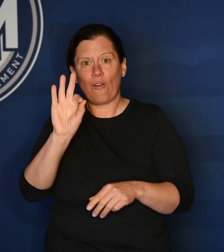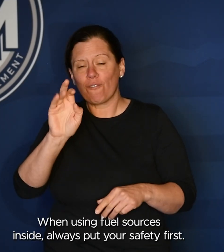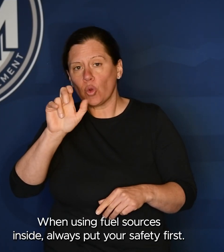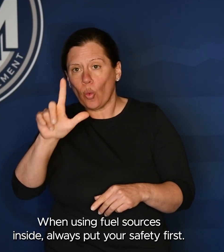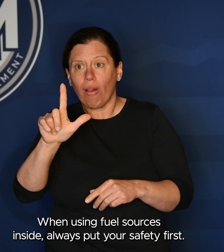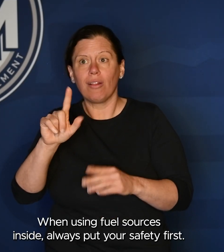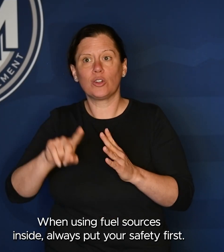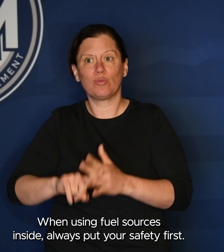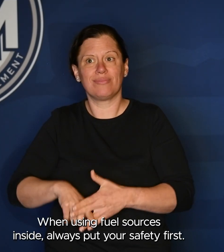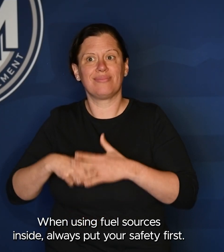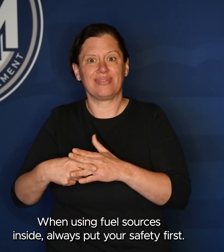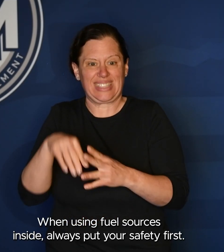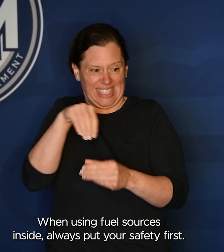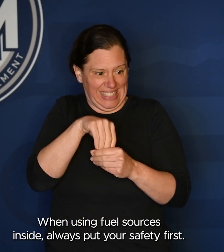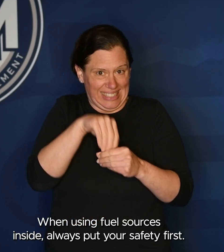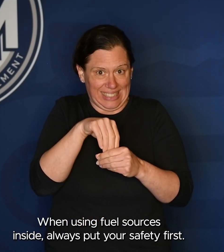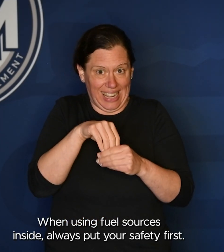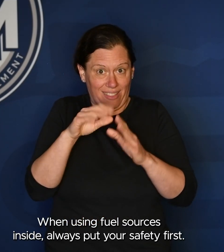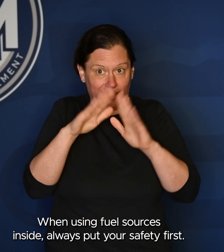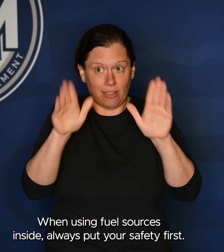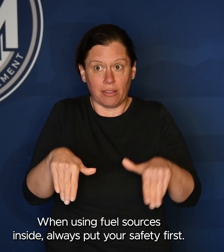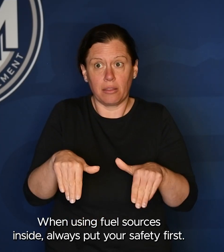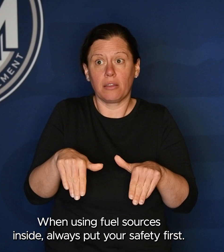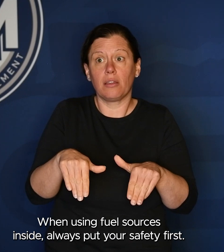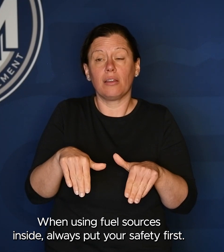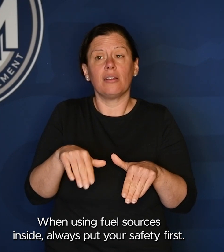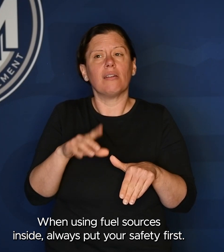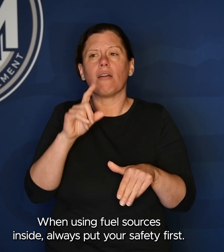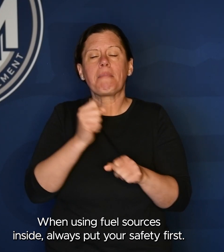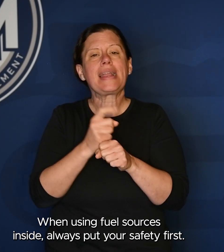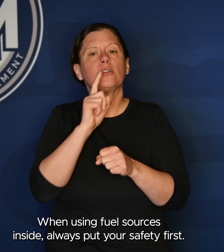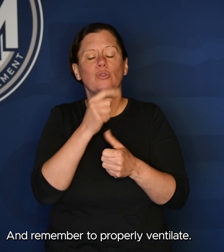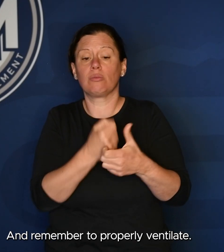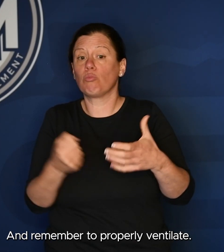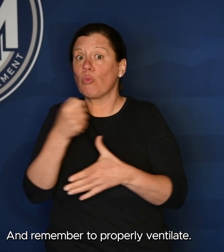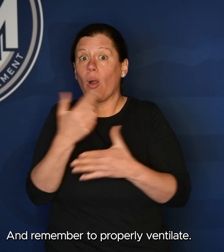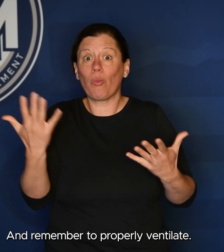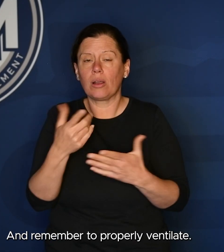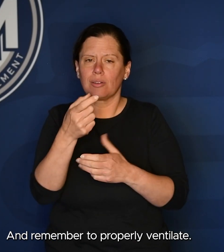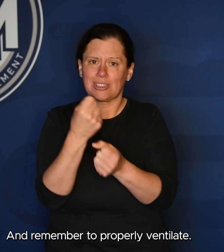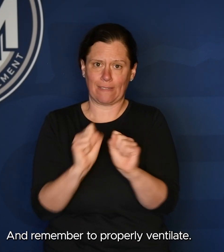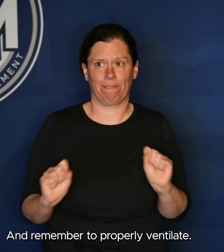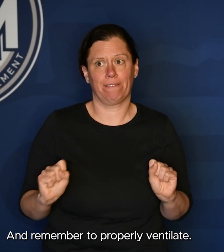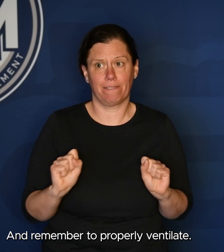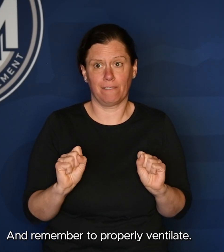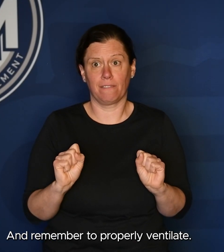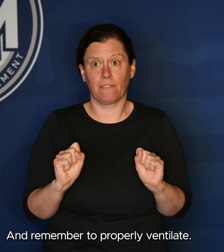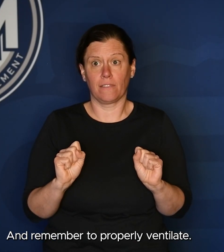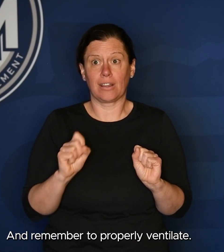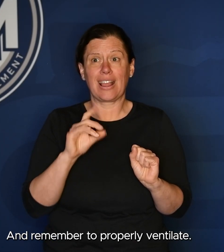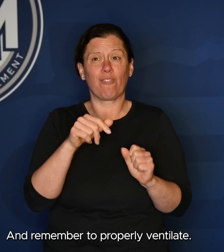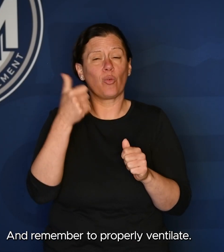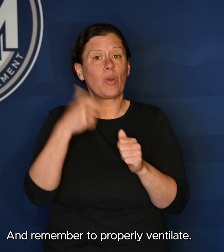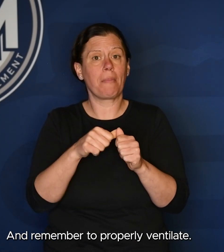When using fuel sources inside, always put your safety first and remember to properly ventilate.